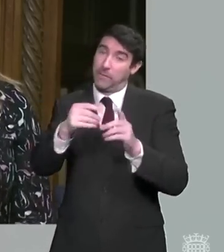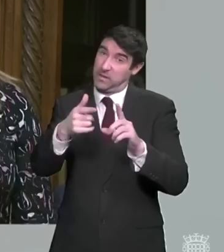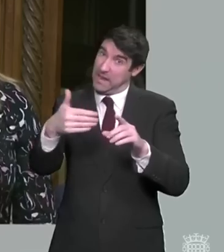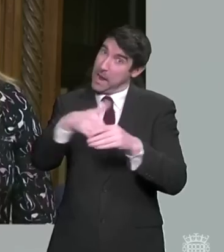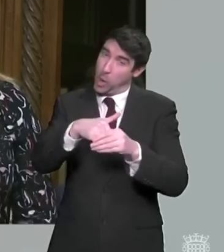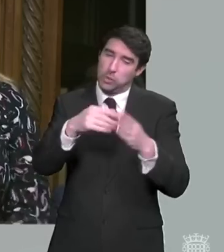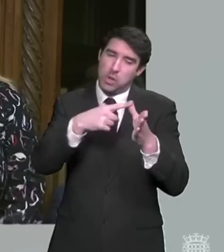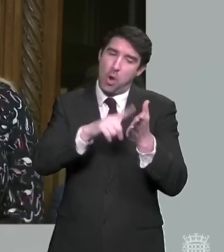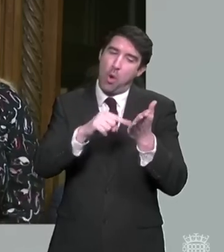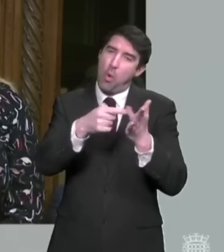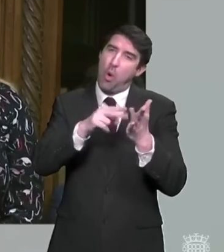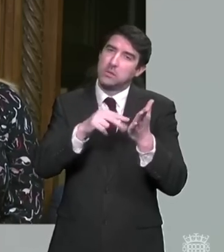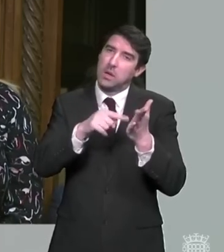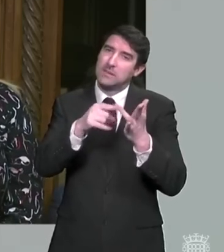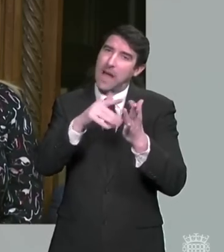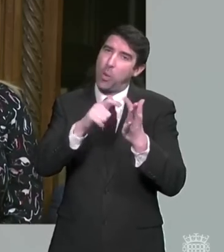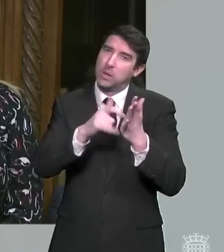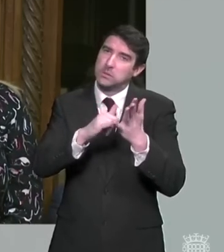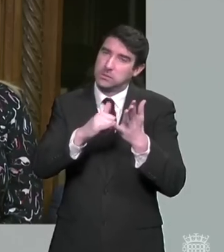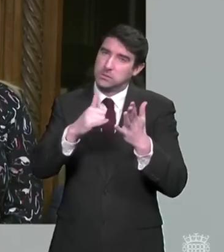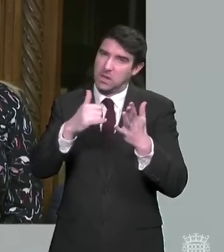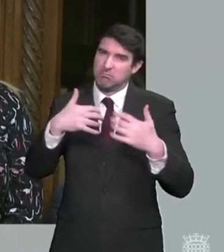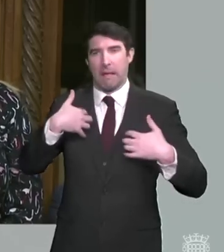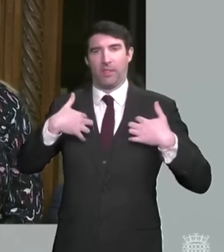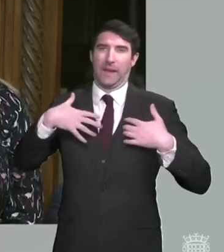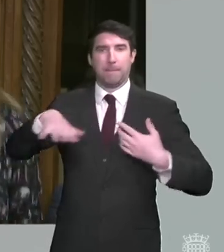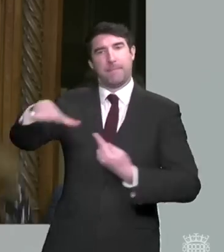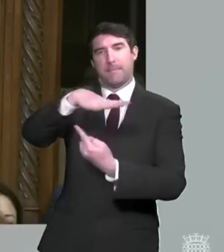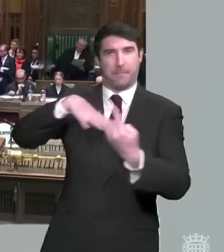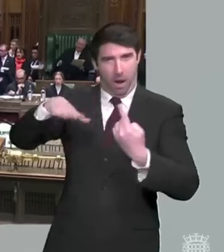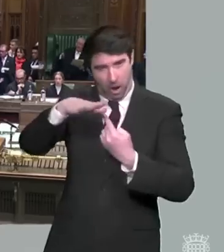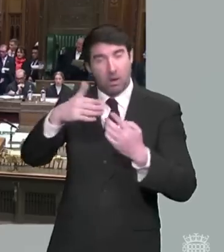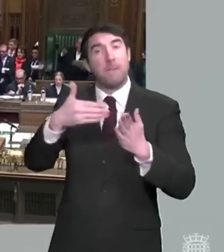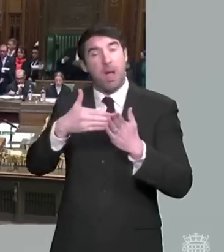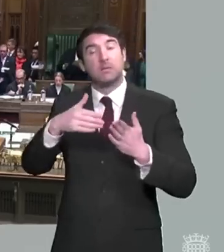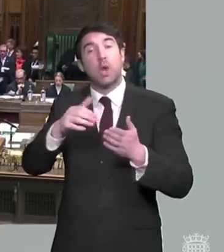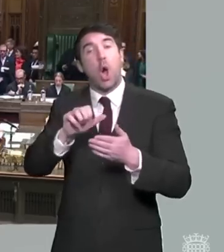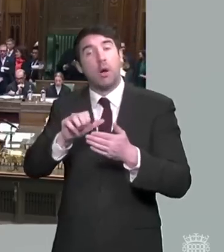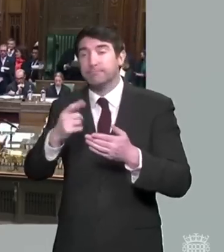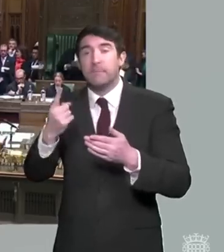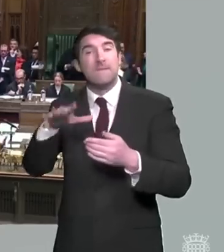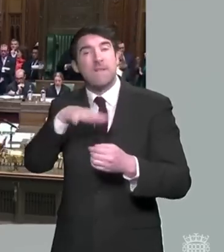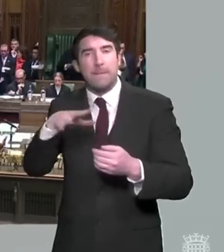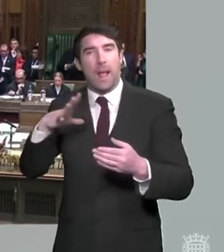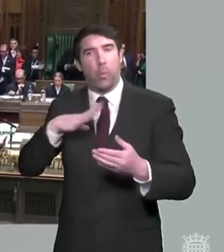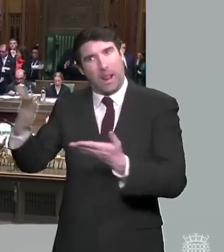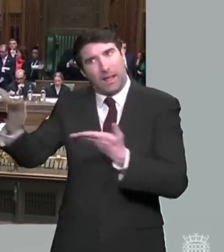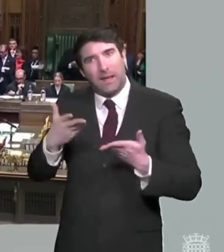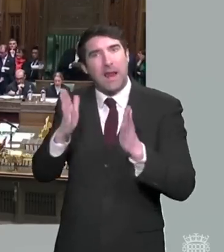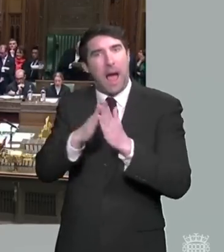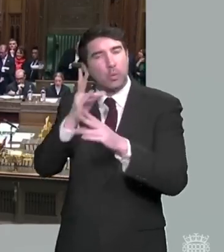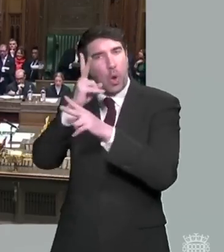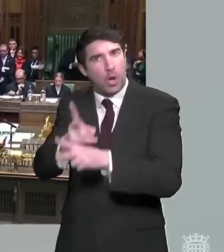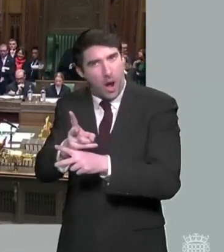families, and all the people of North Staffordshire who've made our Ukrainian friends so very welcome? Well, I join my honourable friend in thanking